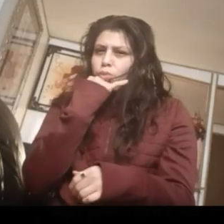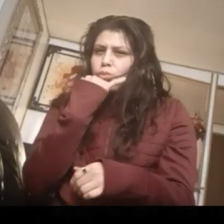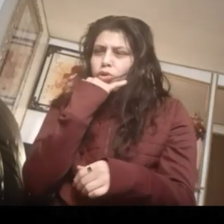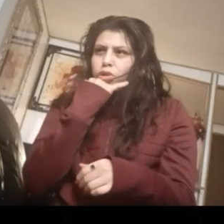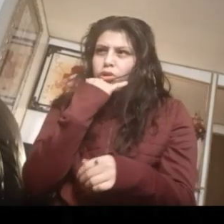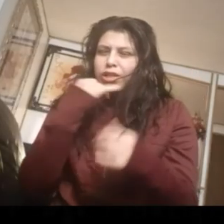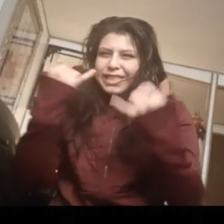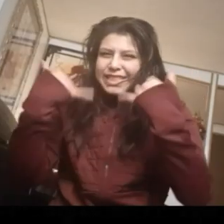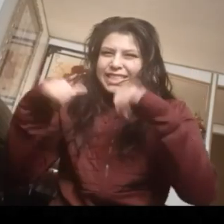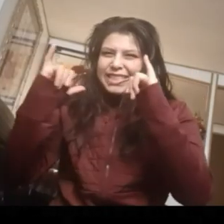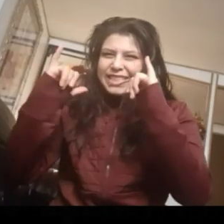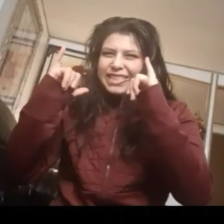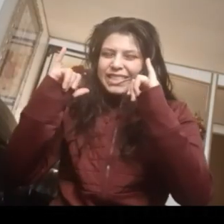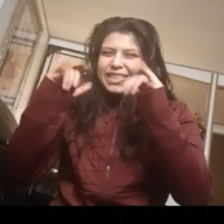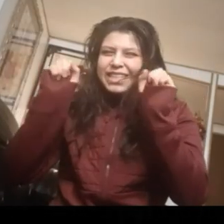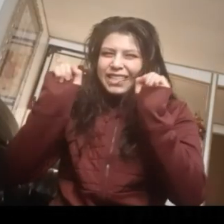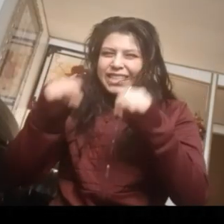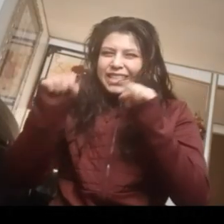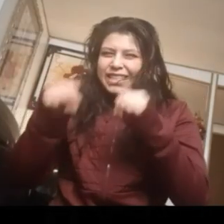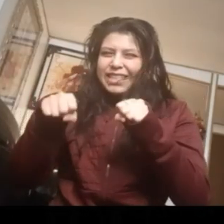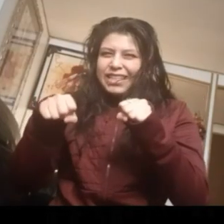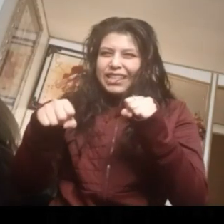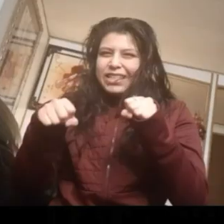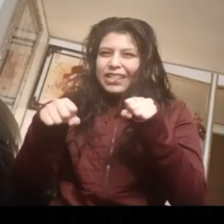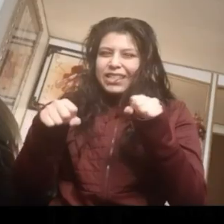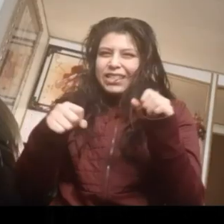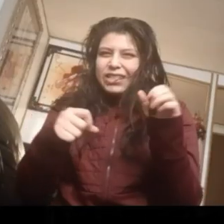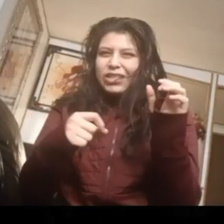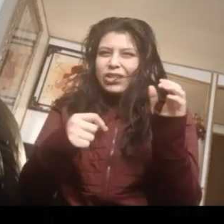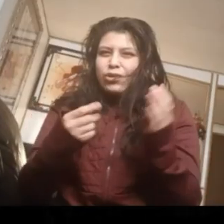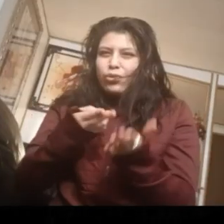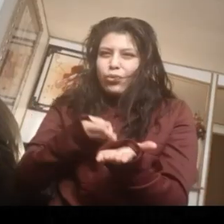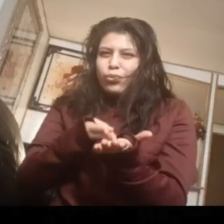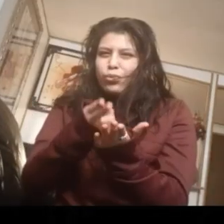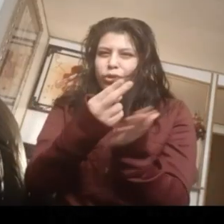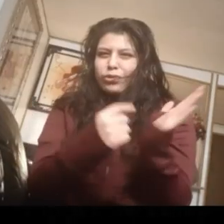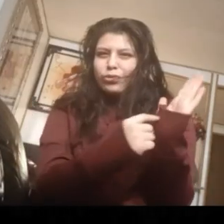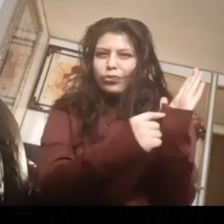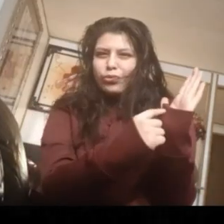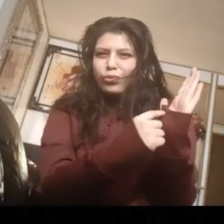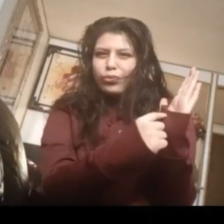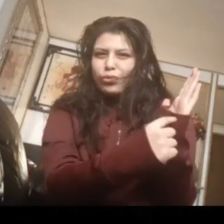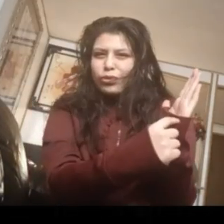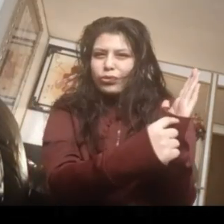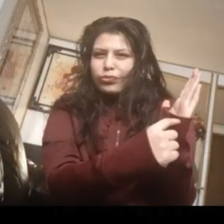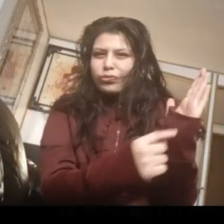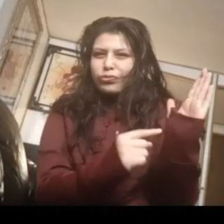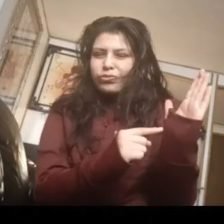That doesn't mean it takes away from irrational possibilities.